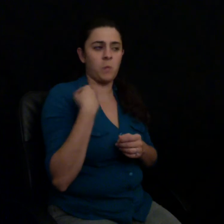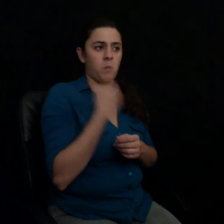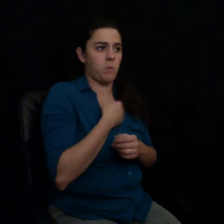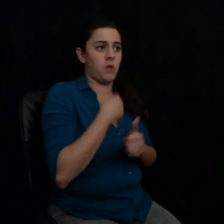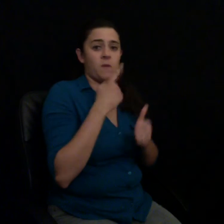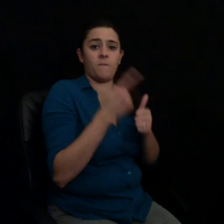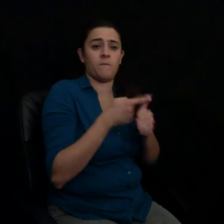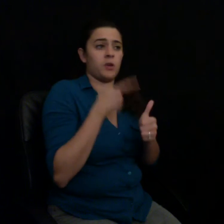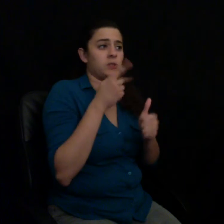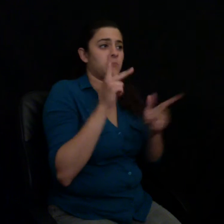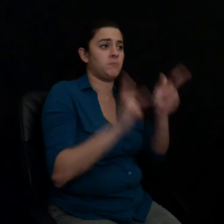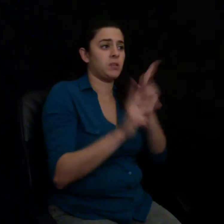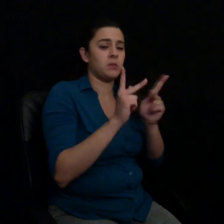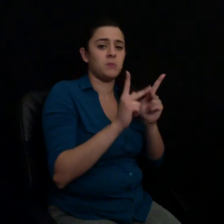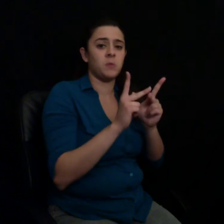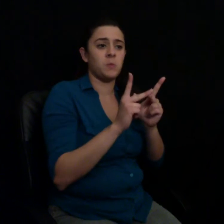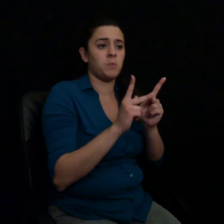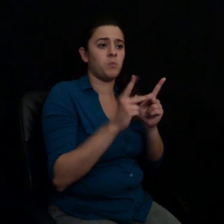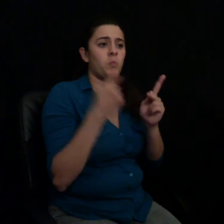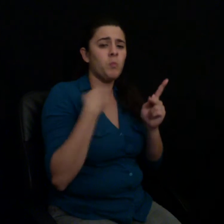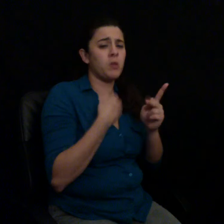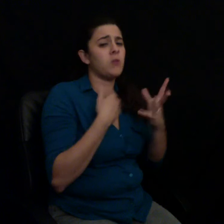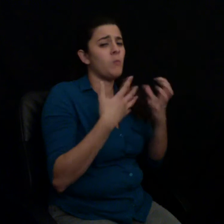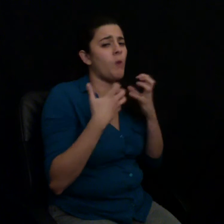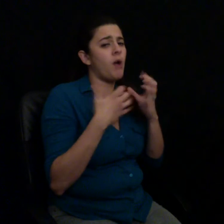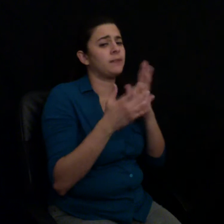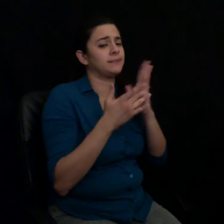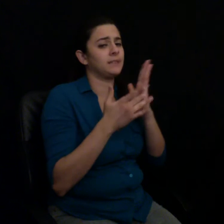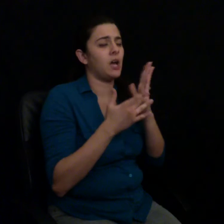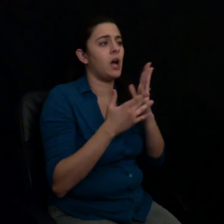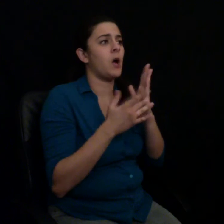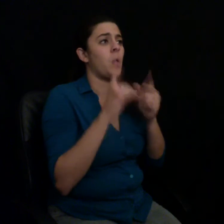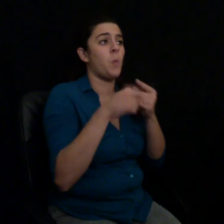those boxcars. When humans invented automobiles, we were the first ones throwing our thumbs up.